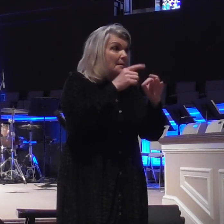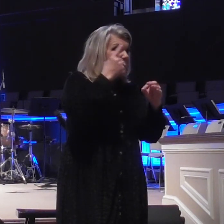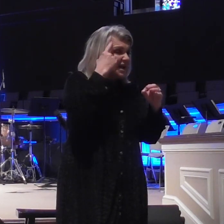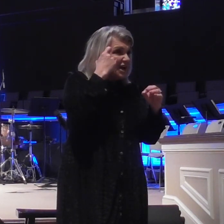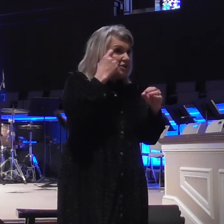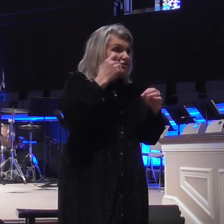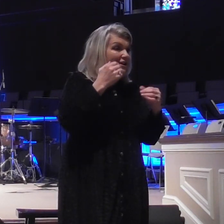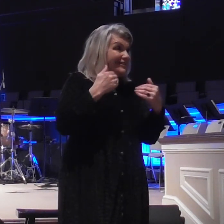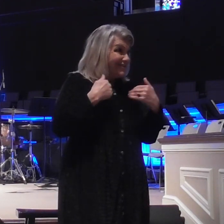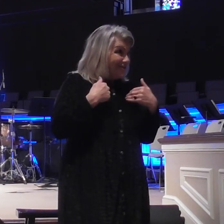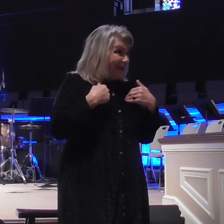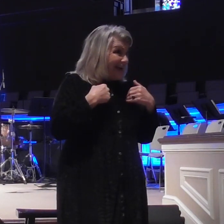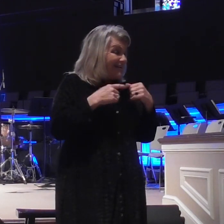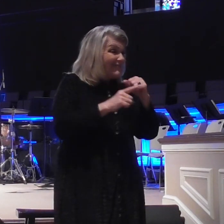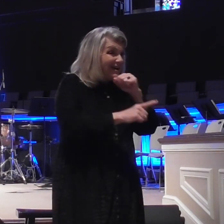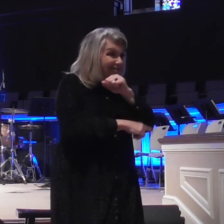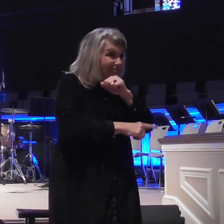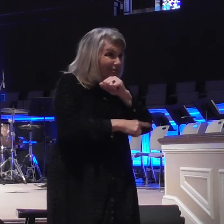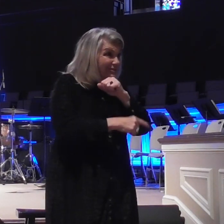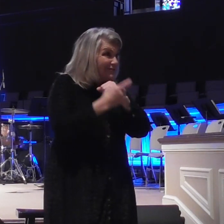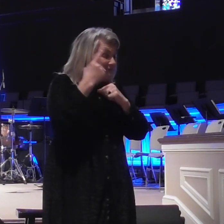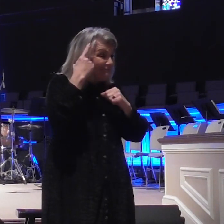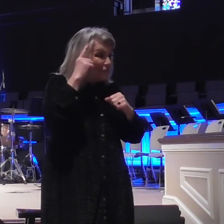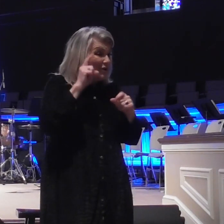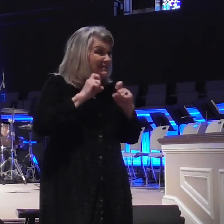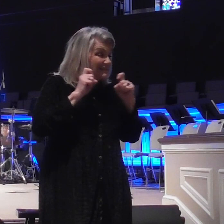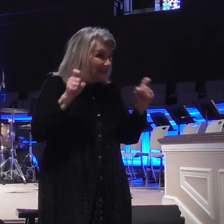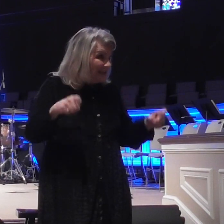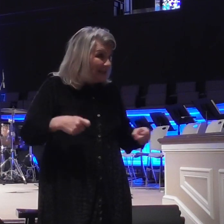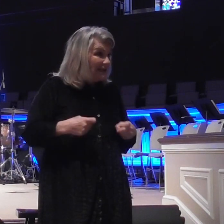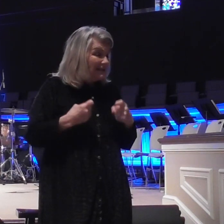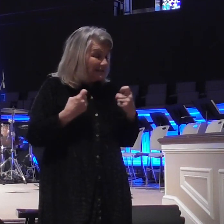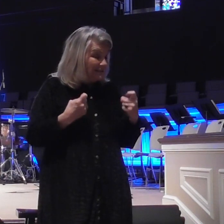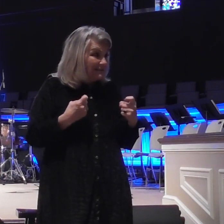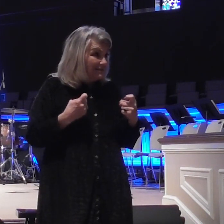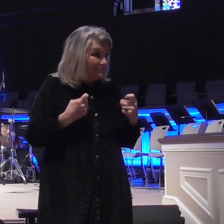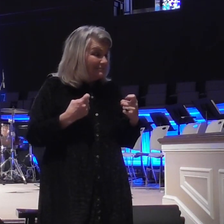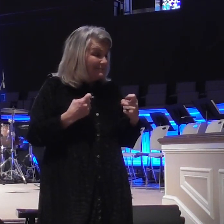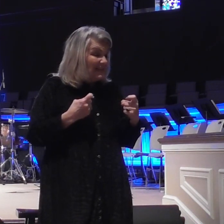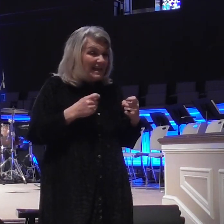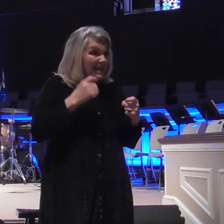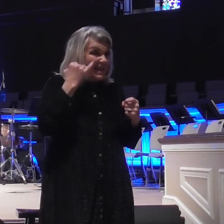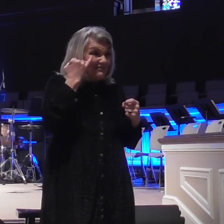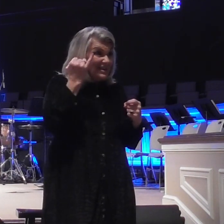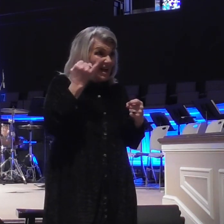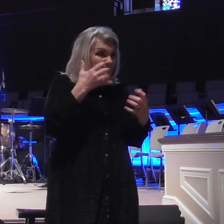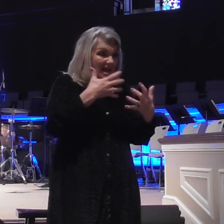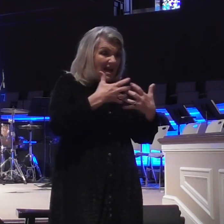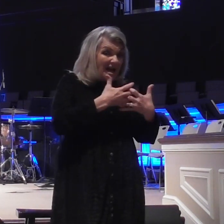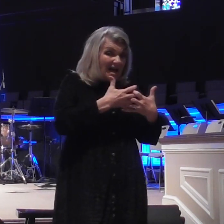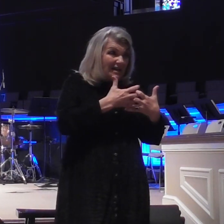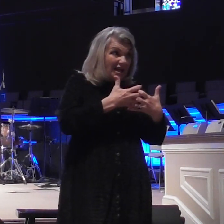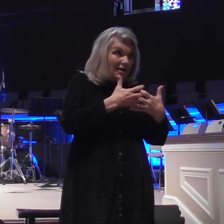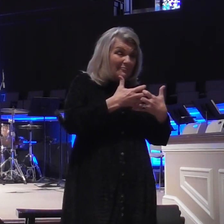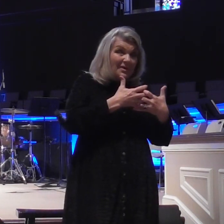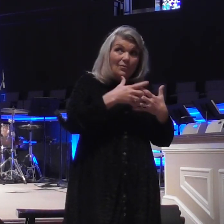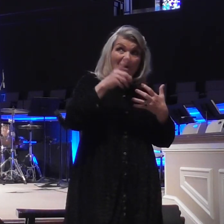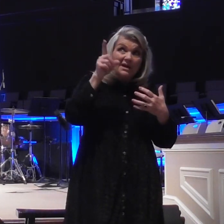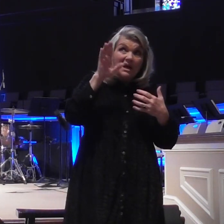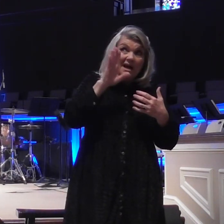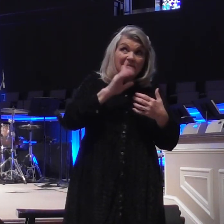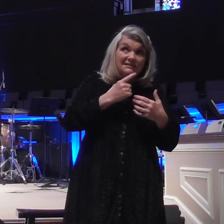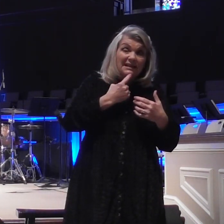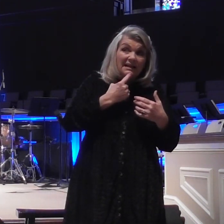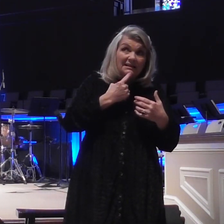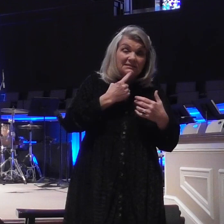you misuse it, it was created for a real specific purpose. And when you don't use it in alignment with that purpose, there are horrible consequences as a